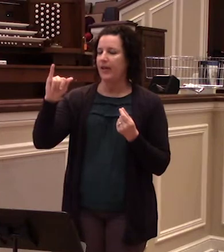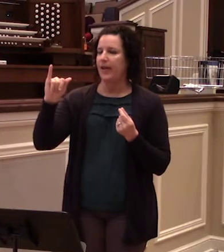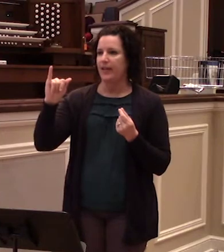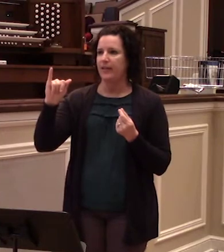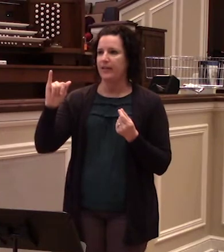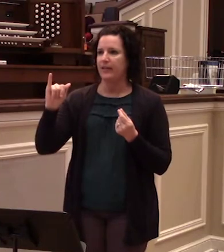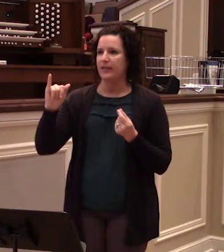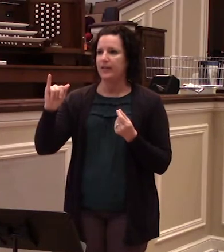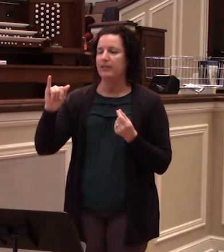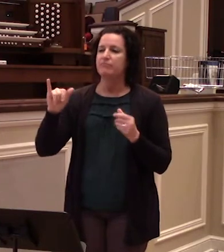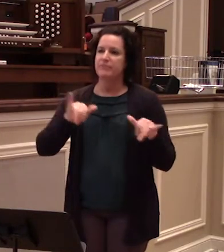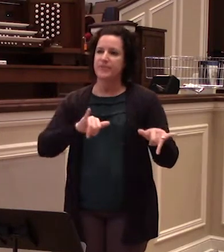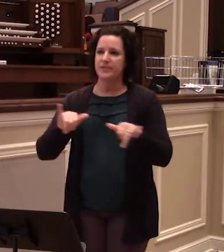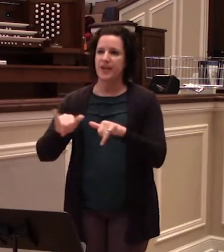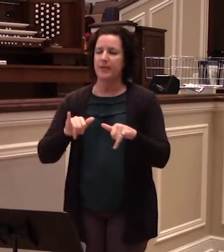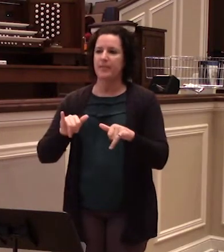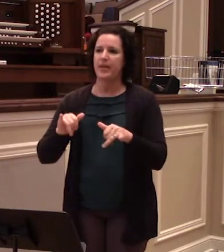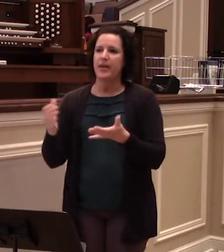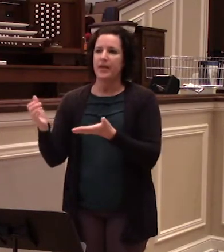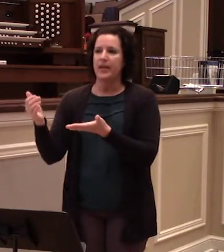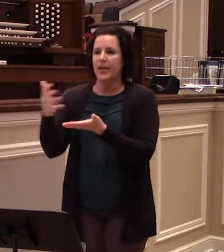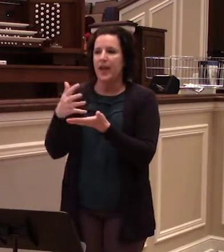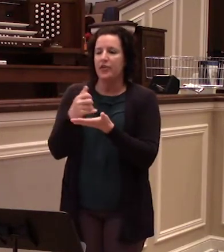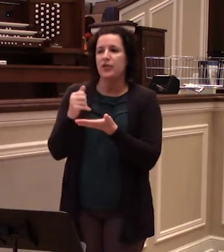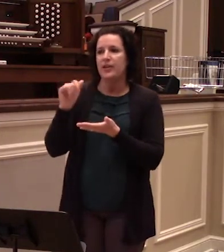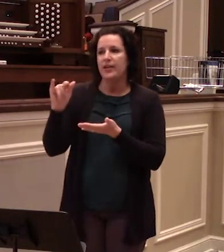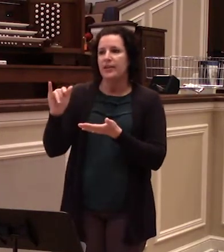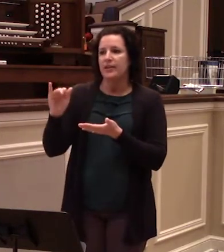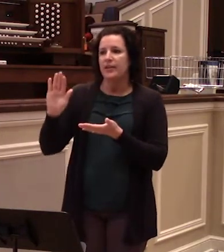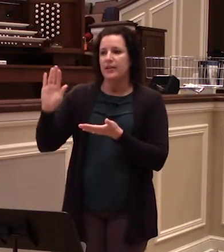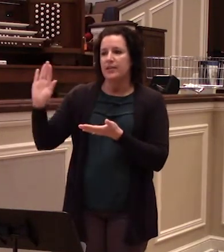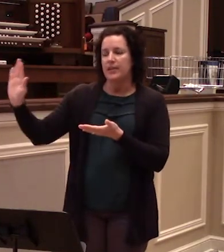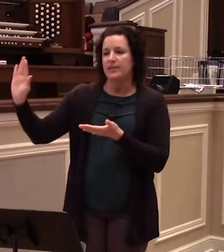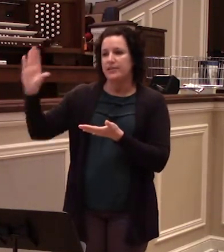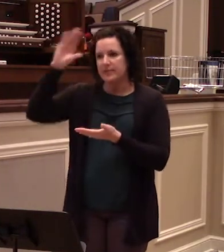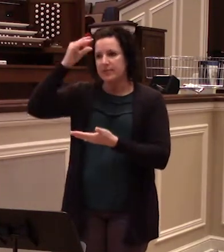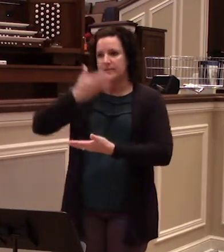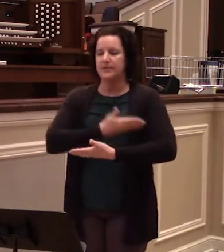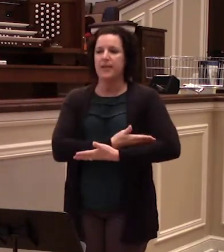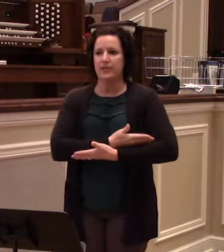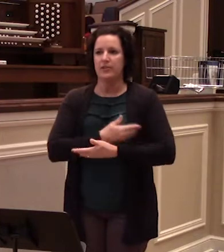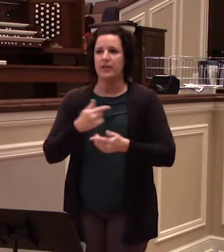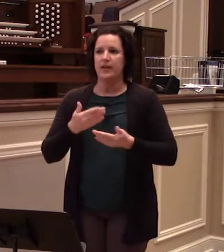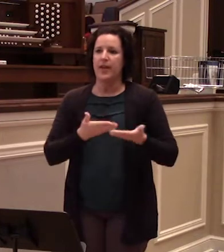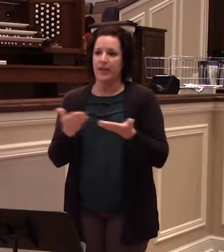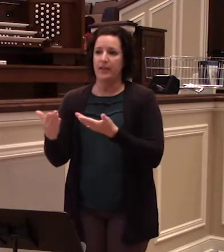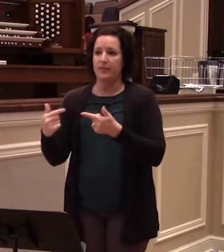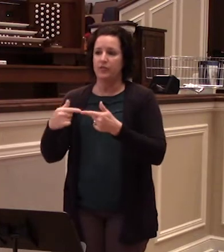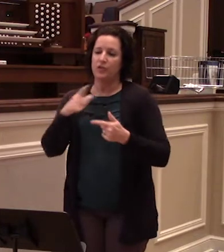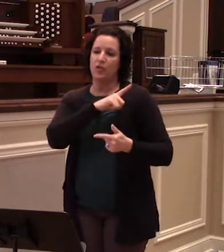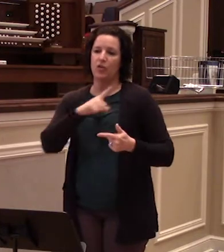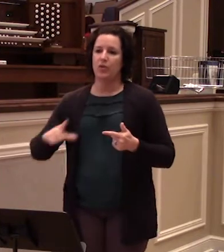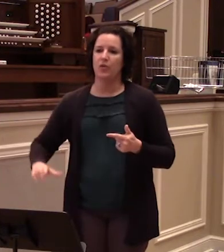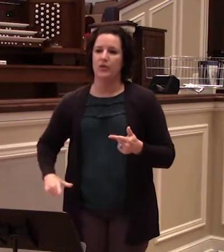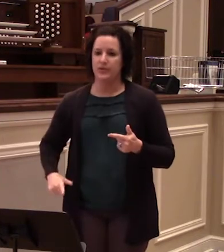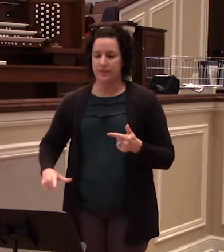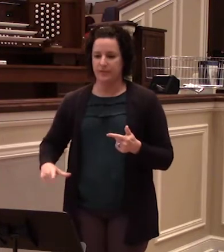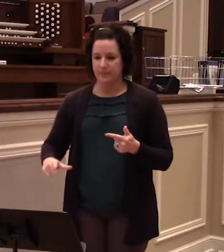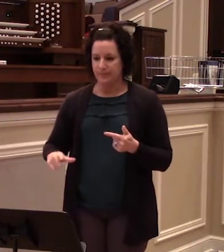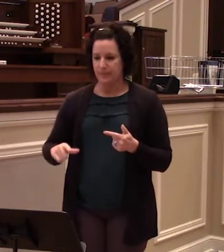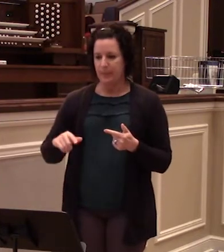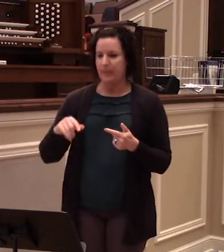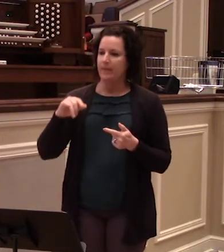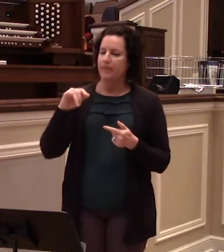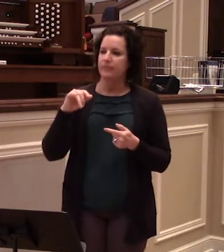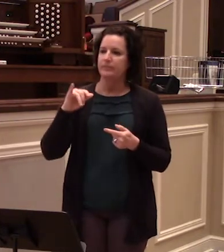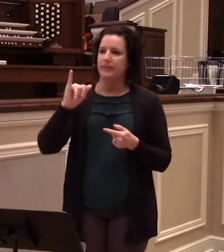dedicated to the Lord. When Simeon speaks, he is speaking out of Isaiah 40. Comfort, oh comfort my people. Isaiah chapter 40